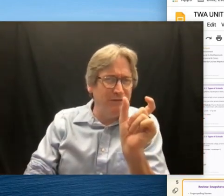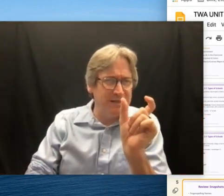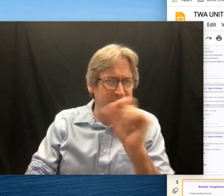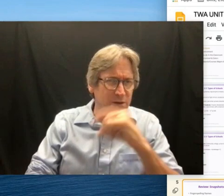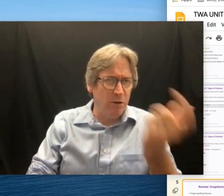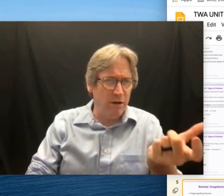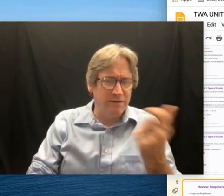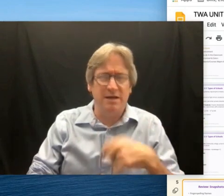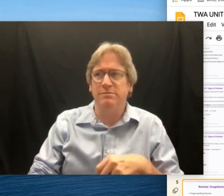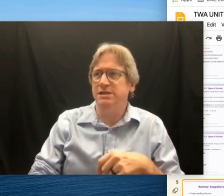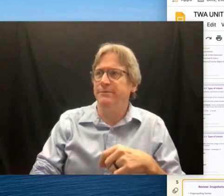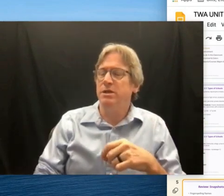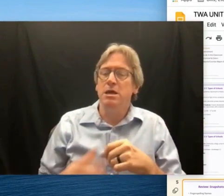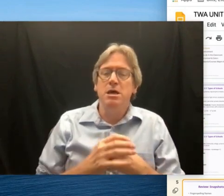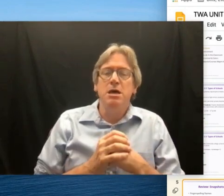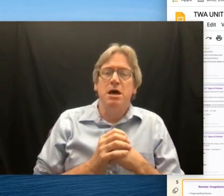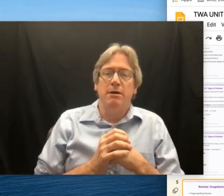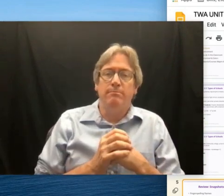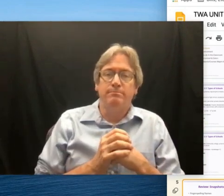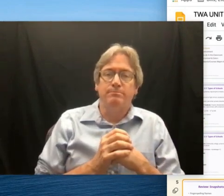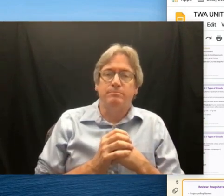little prefixes that we'll oftentimes see.